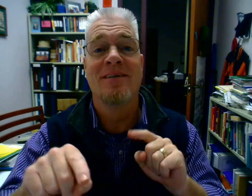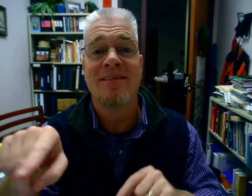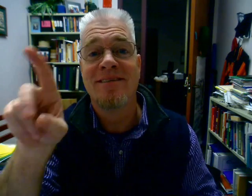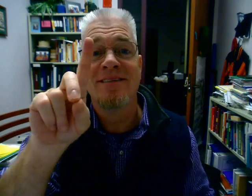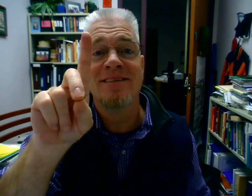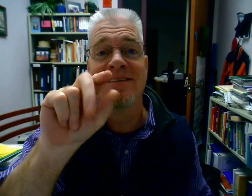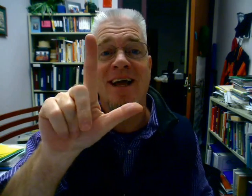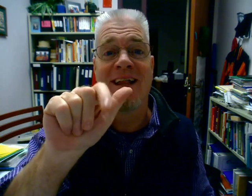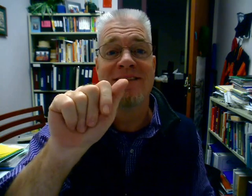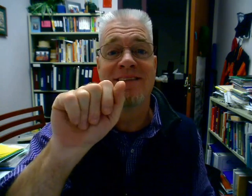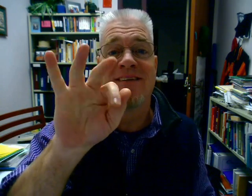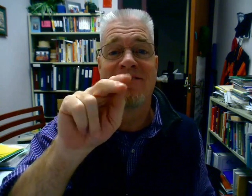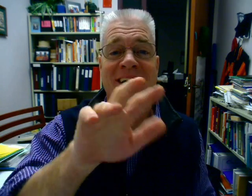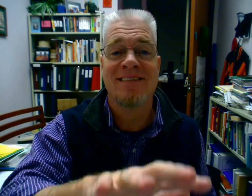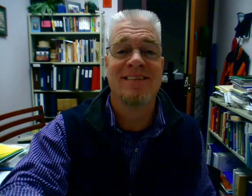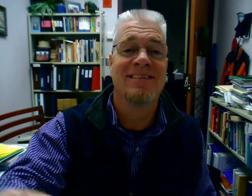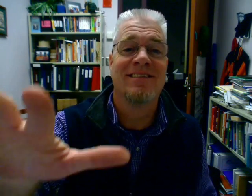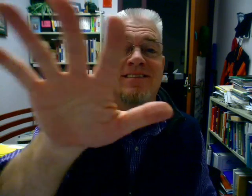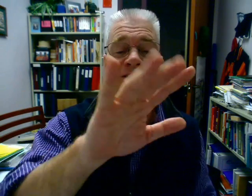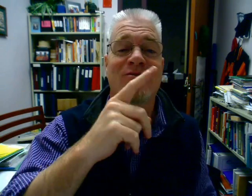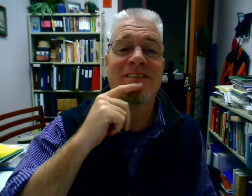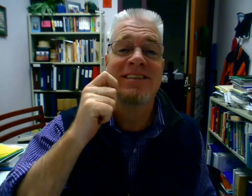in for the touchdown! Sign up now at